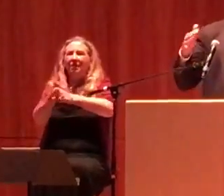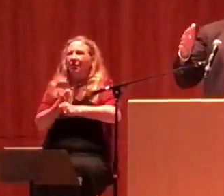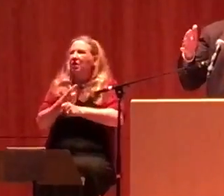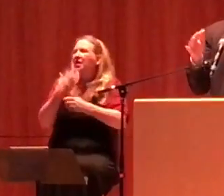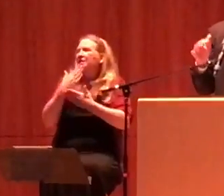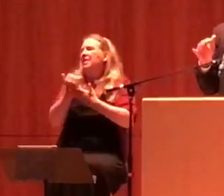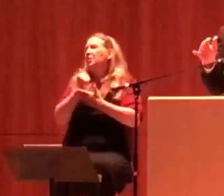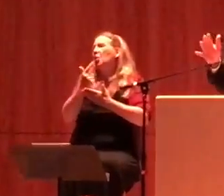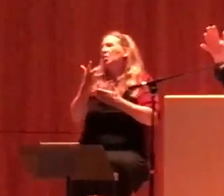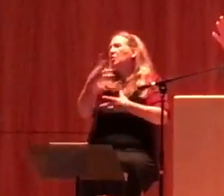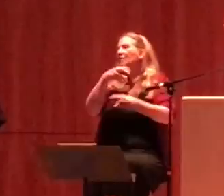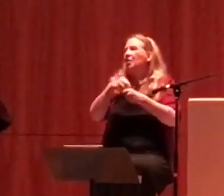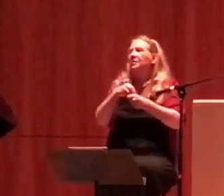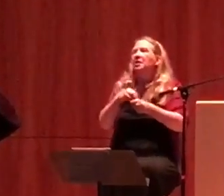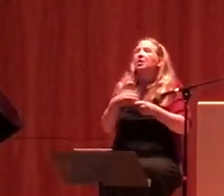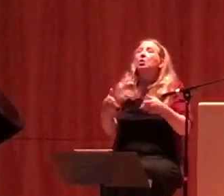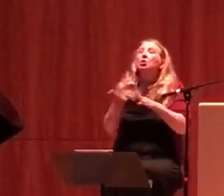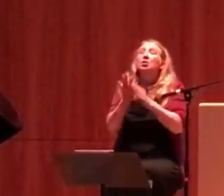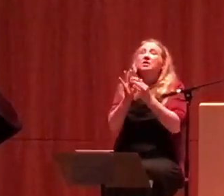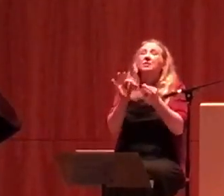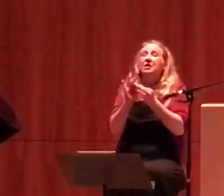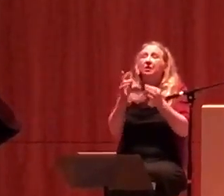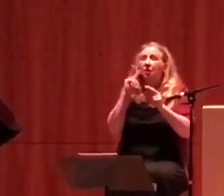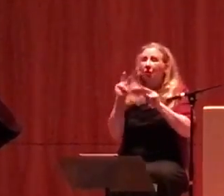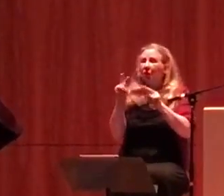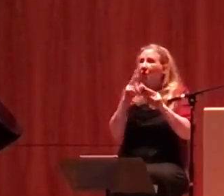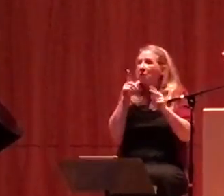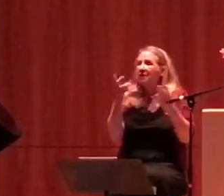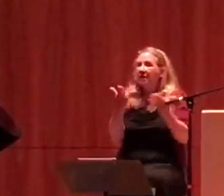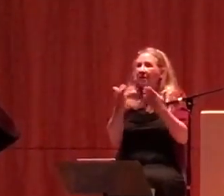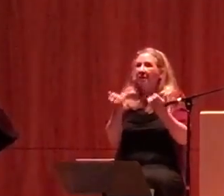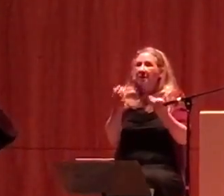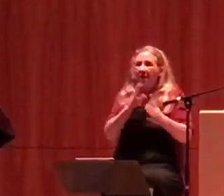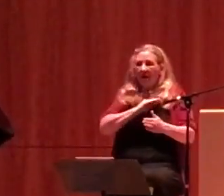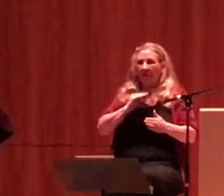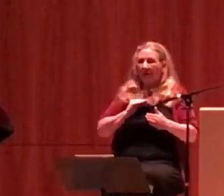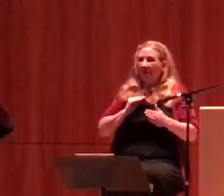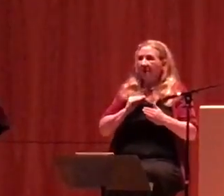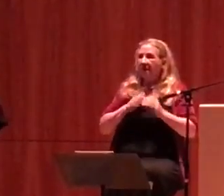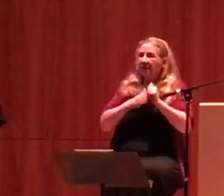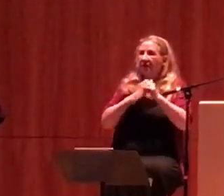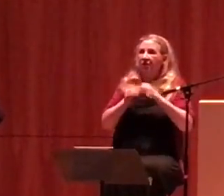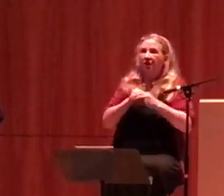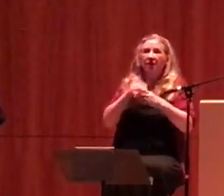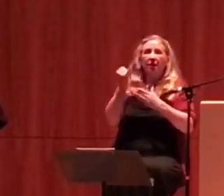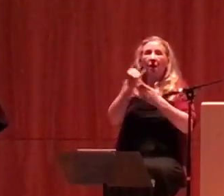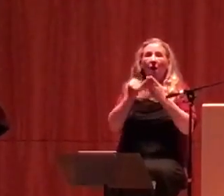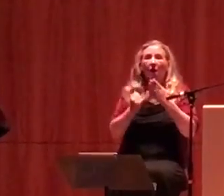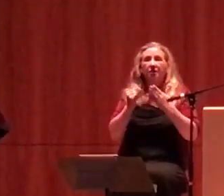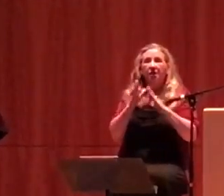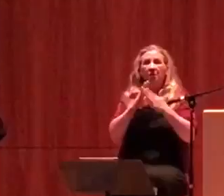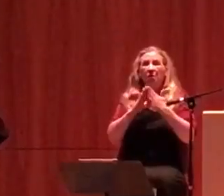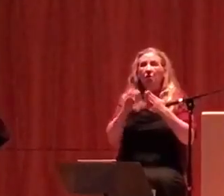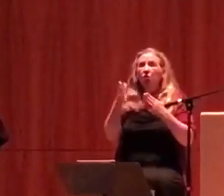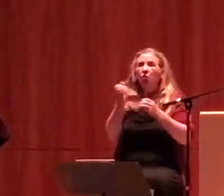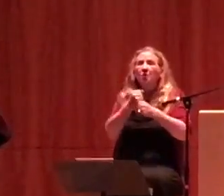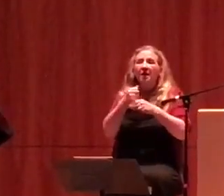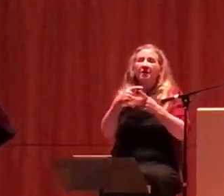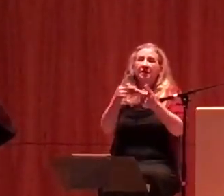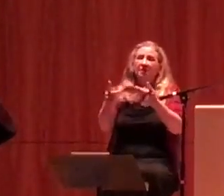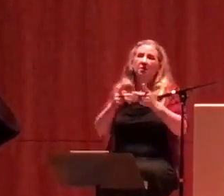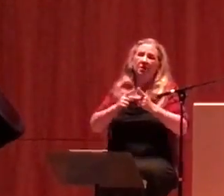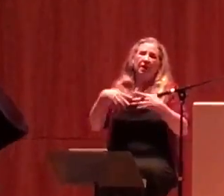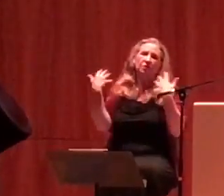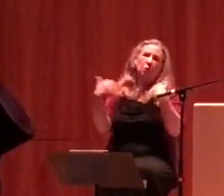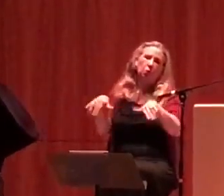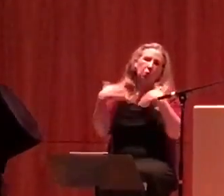role here. Just my closing comments, looking out who is here. Many members and leaders in our arts community, you guys make this place rock. You bring so much excitement to this